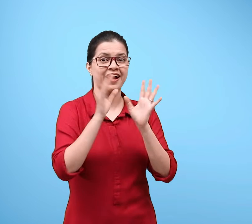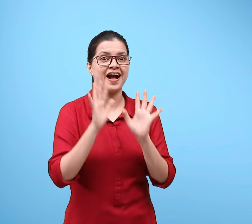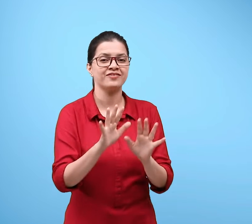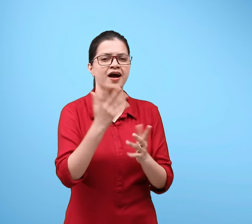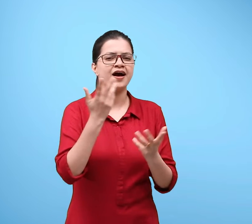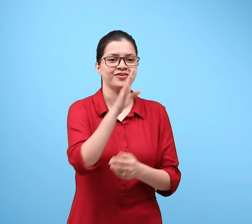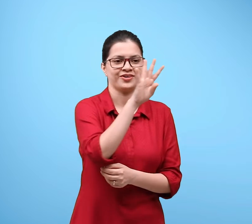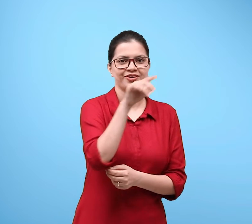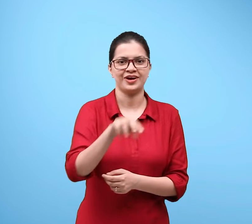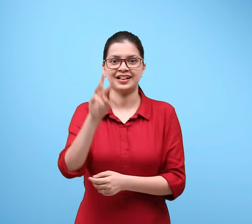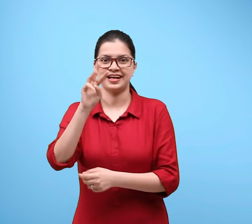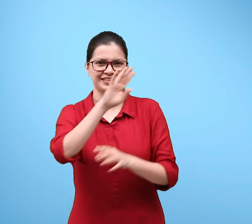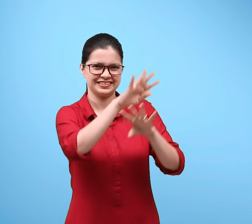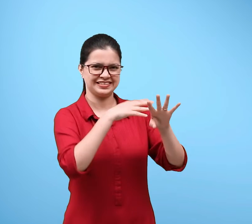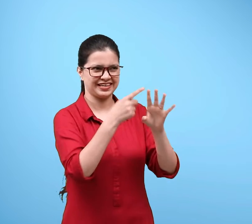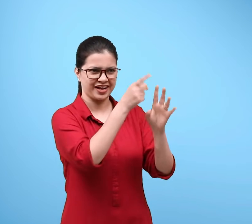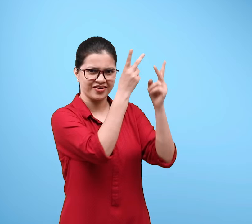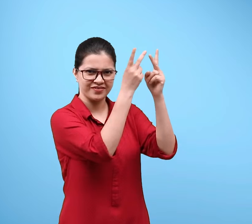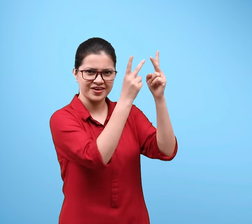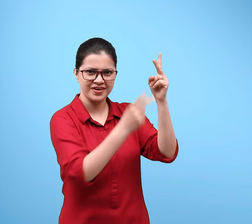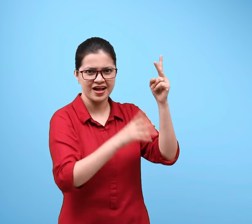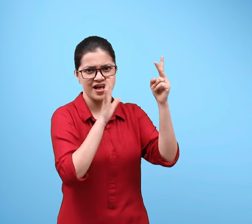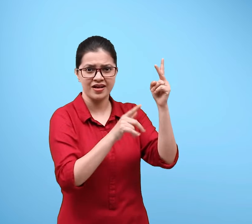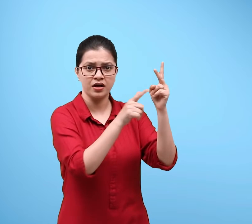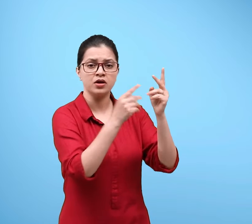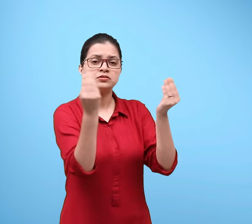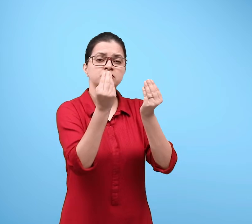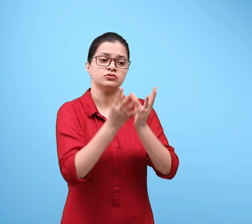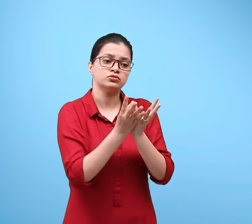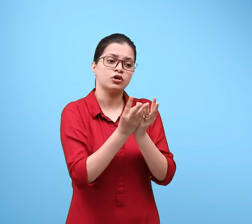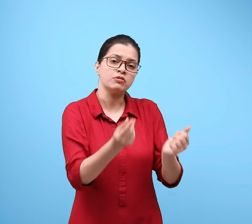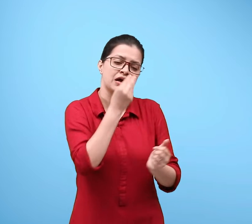substances have completely disappeared or dissolved in water.